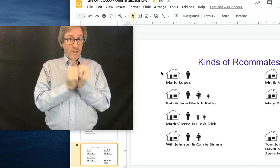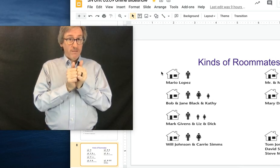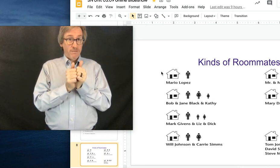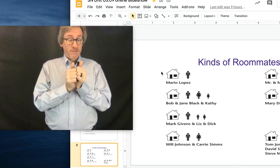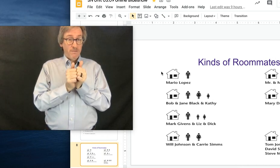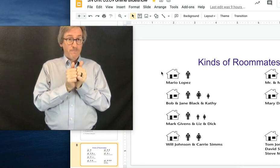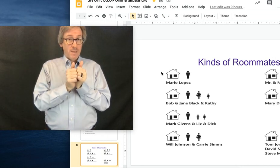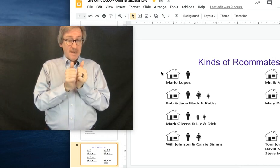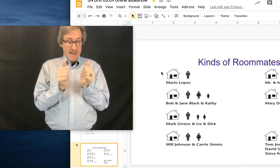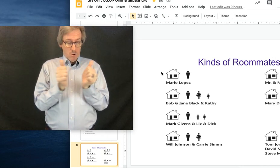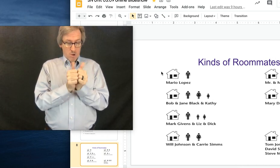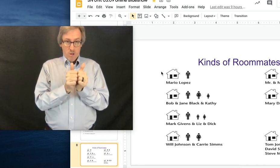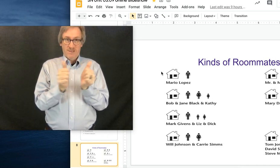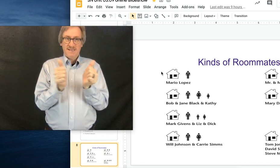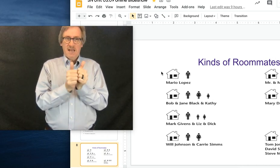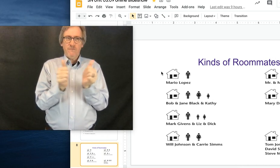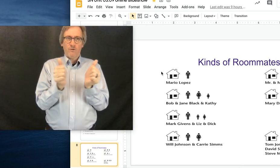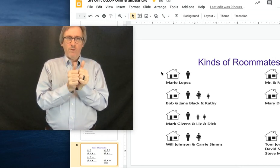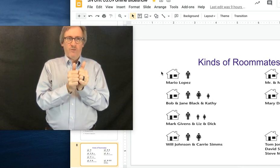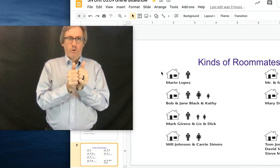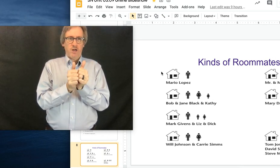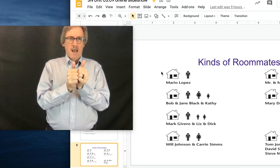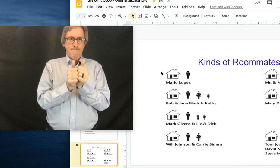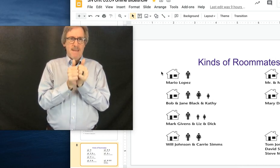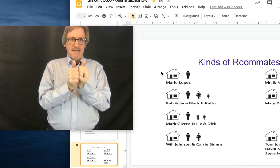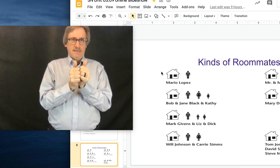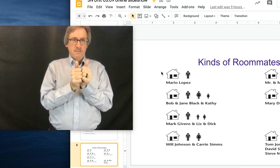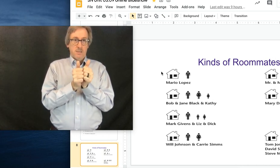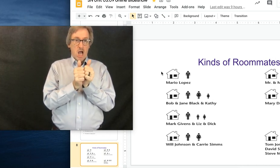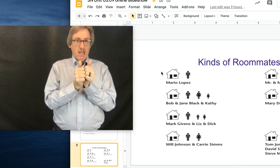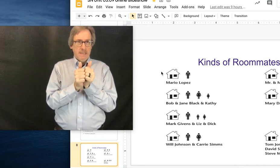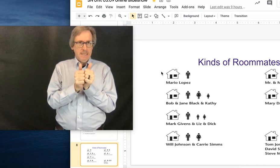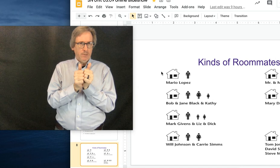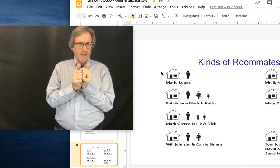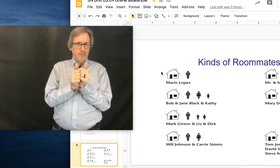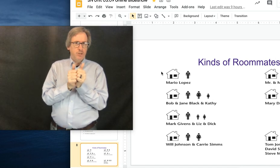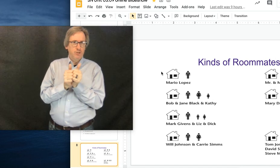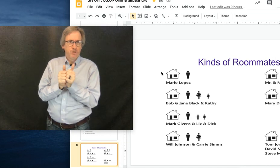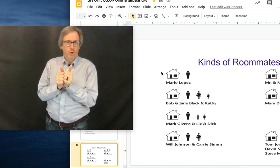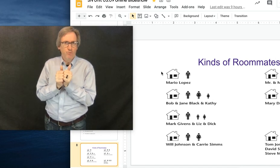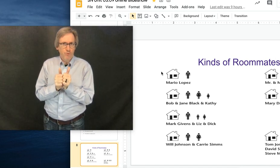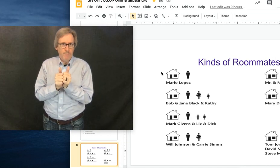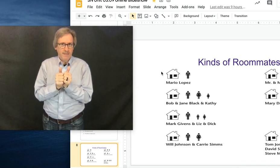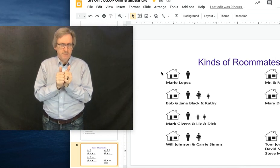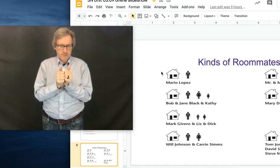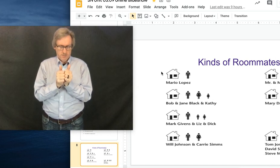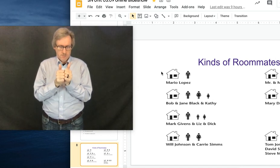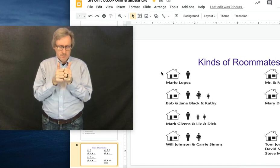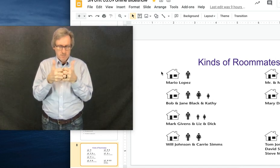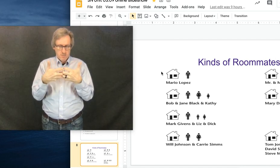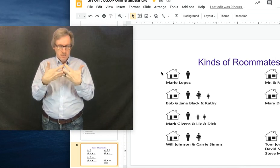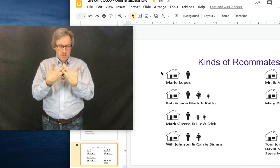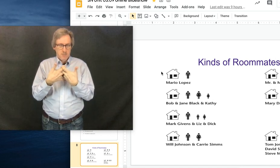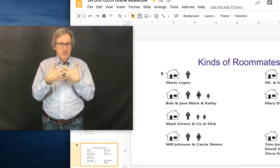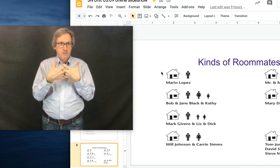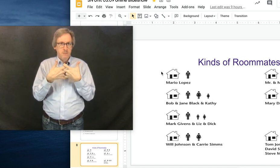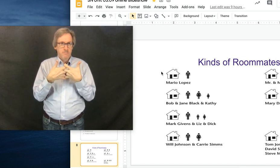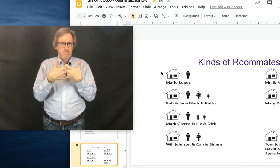live with. Now, the sign for with, we're going to amend it a little bit to show roommate.